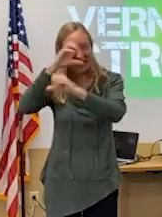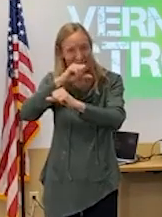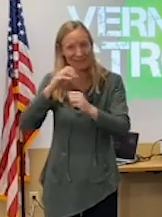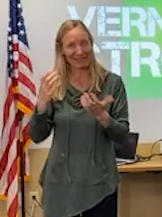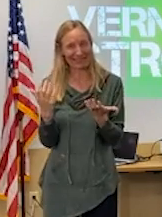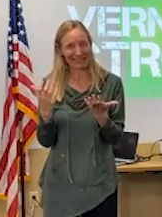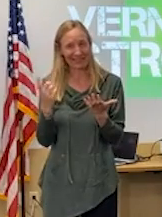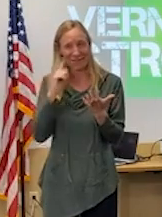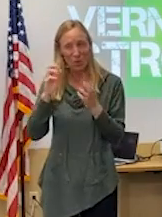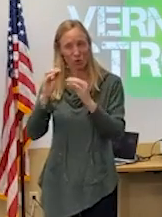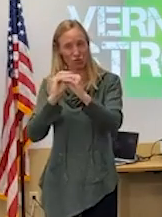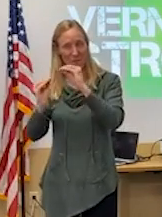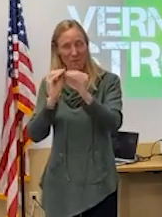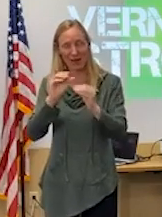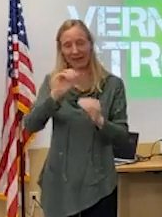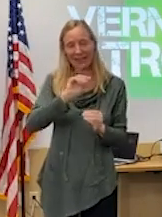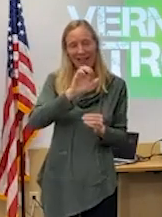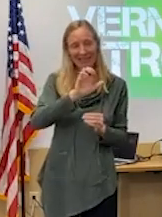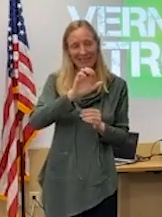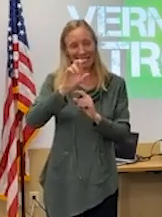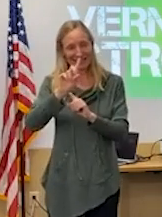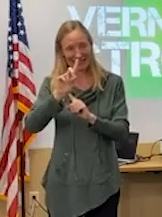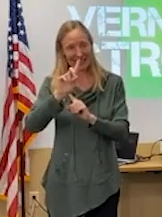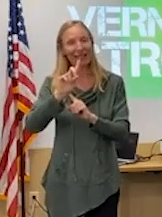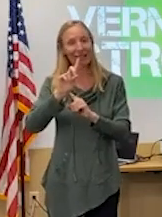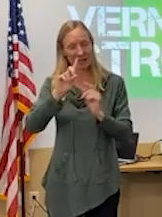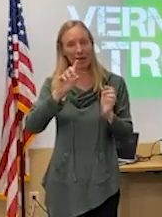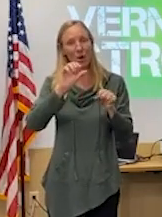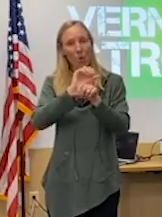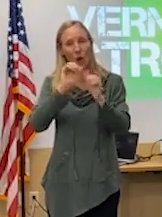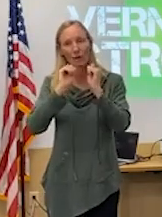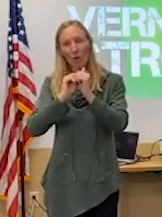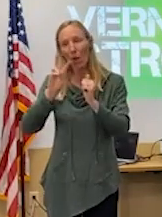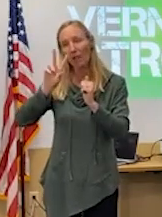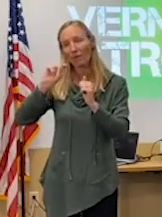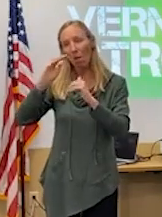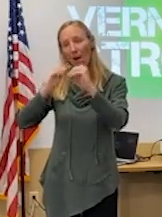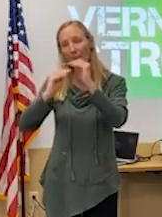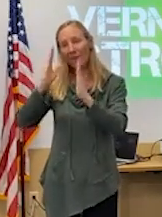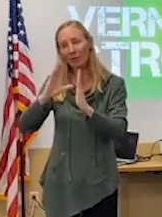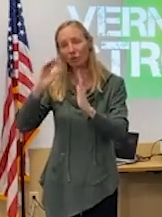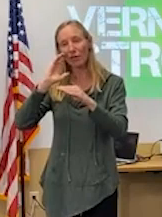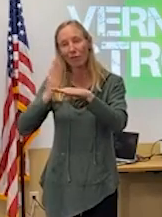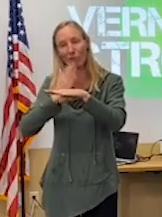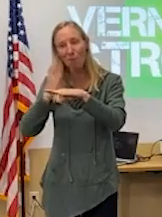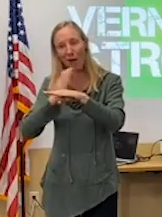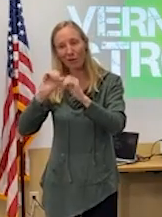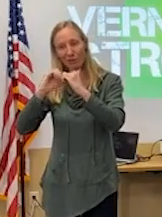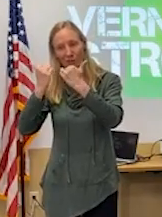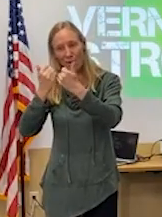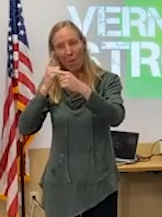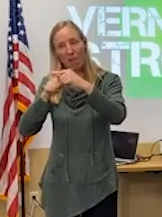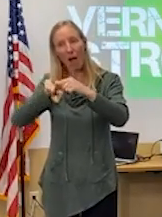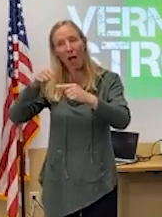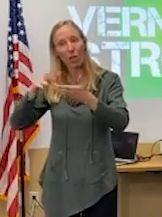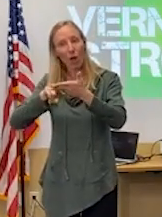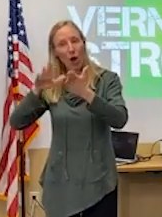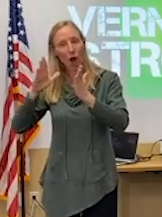has collaborated with the Vermont Builders and Remodelers Association, along with other contractor